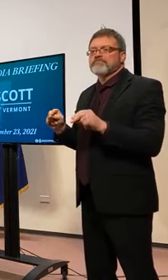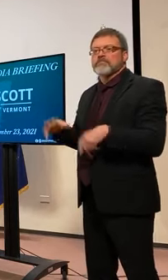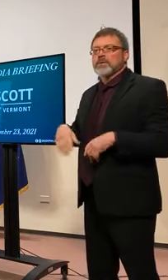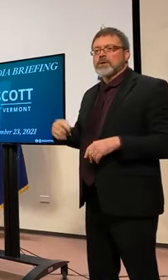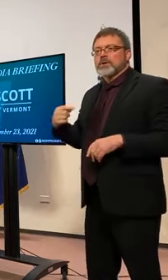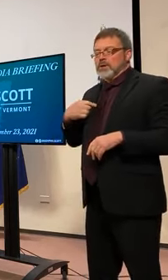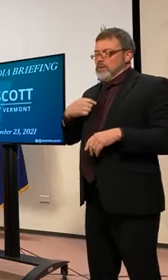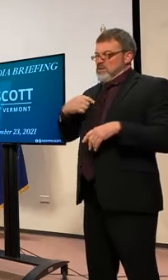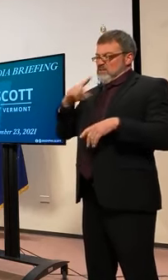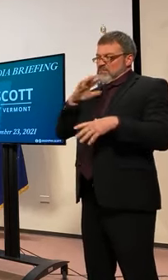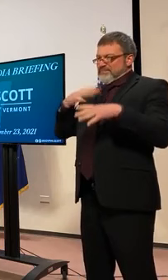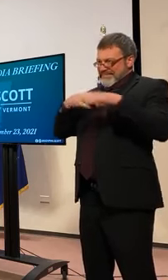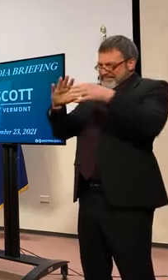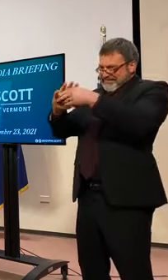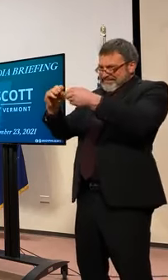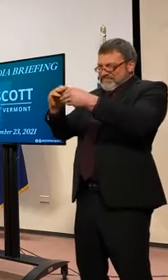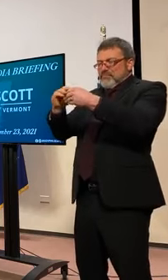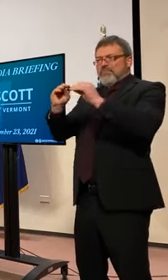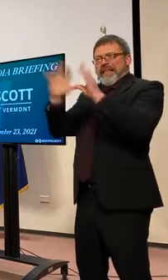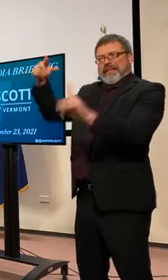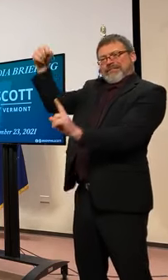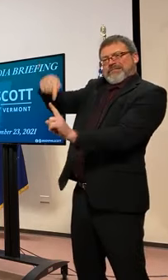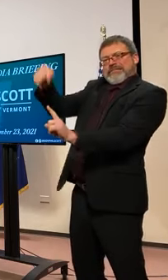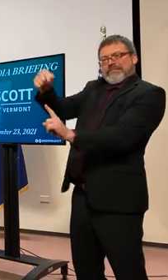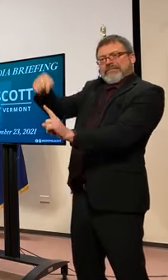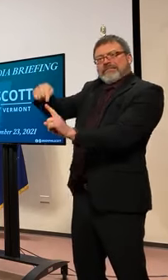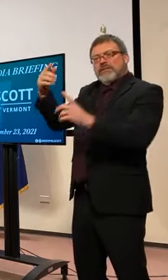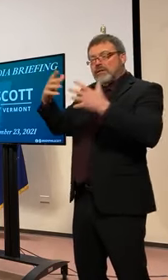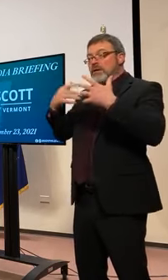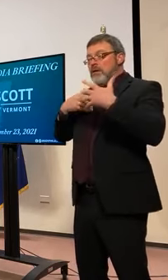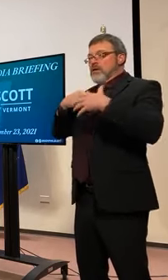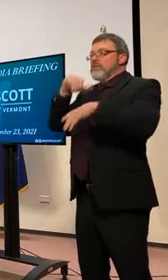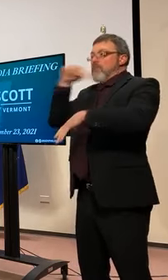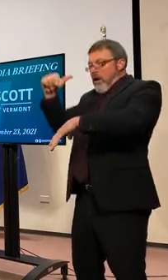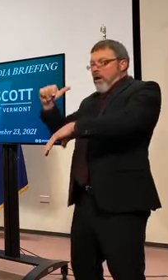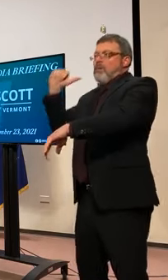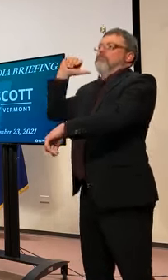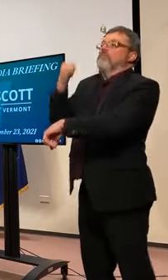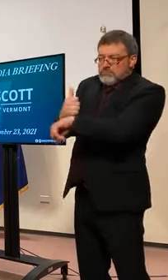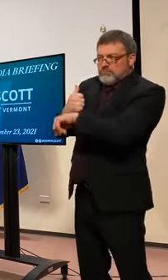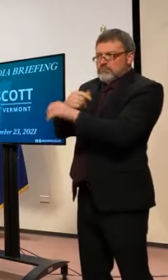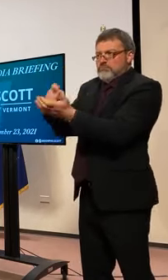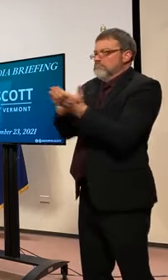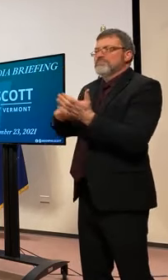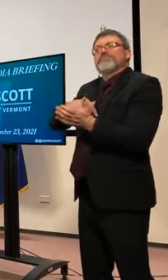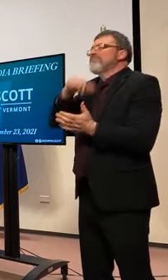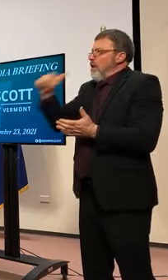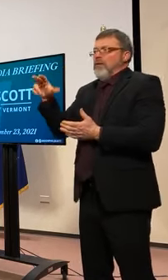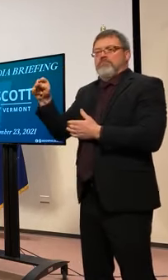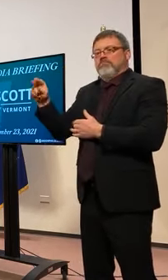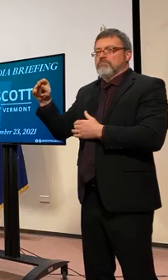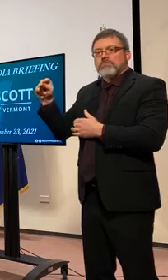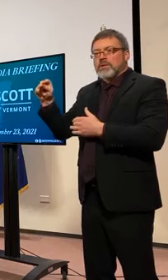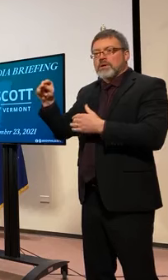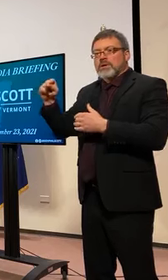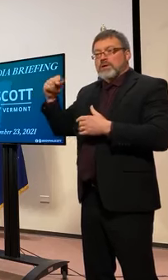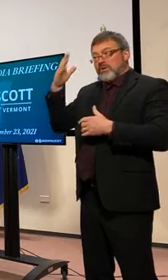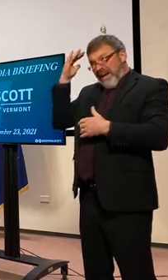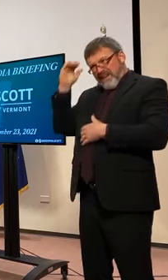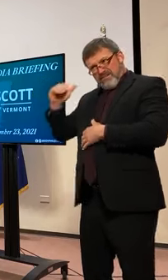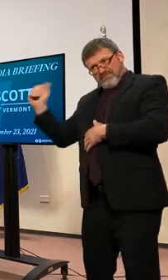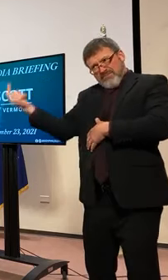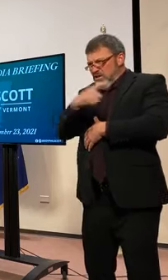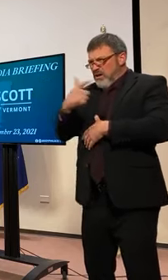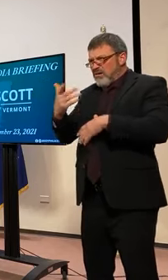reason to re-implement broad mandates on Vermonters. We have the highest vaccination rate and one of the lowest hospitalization